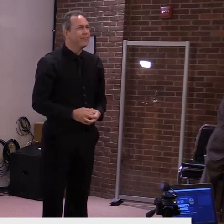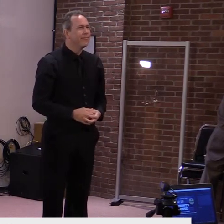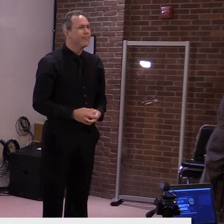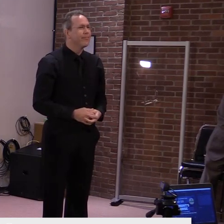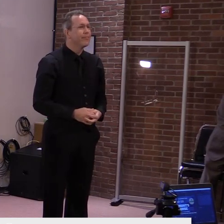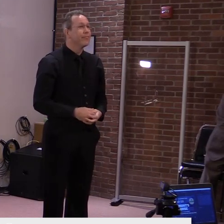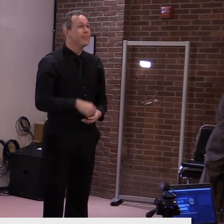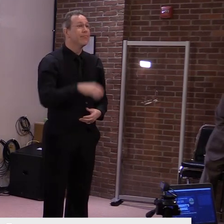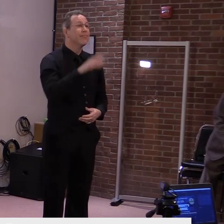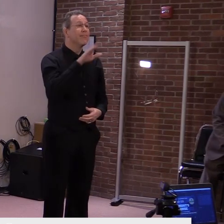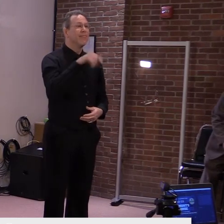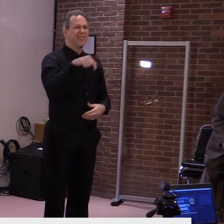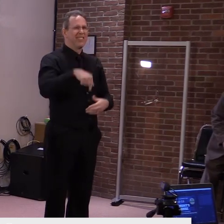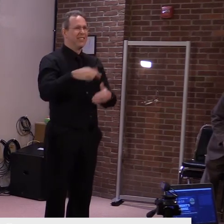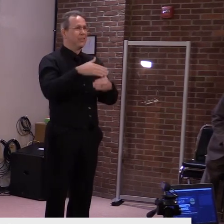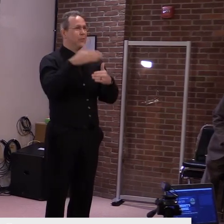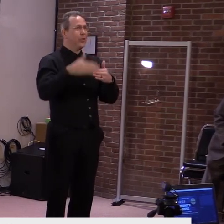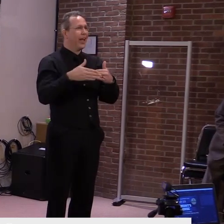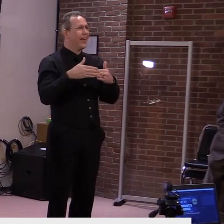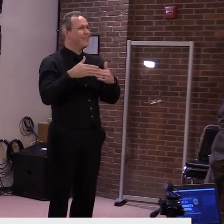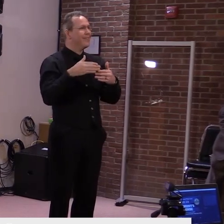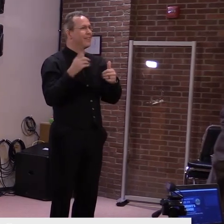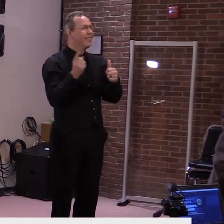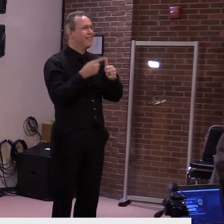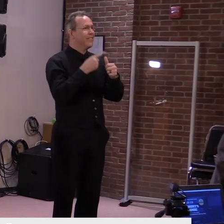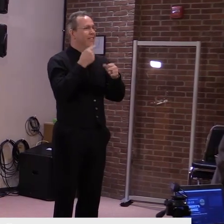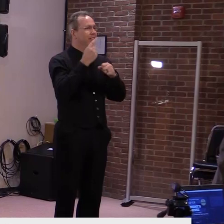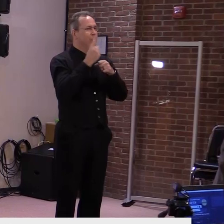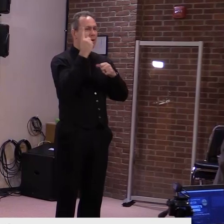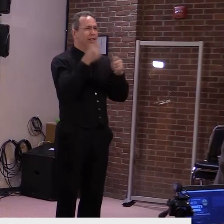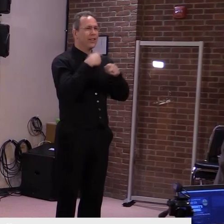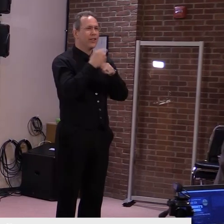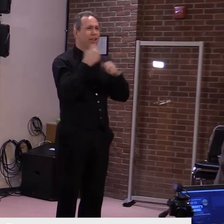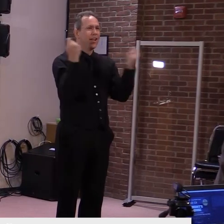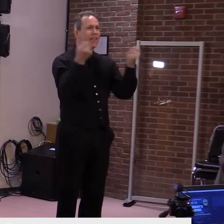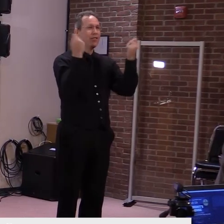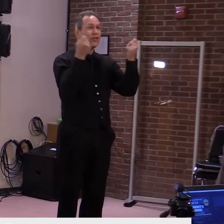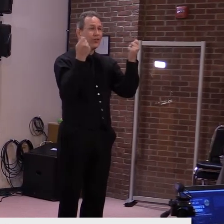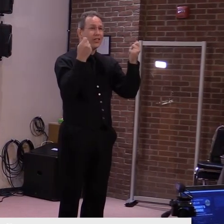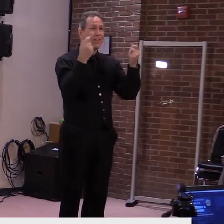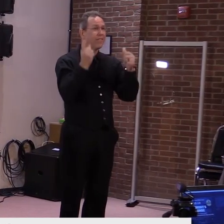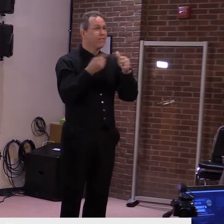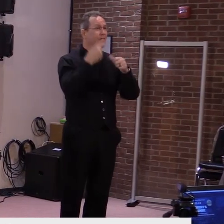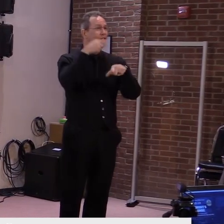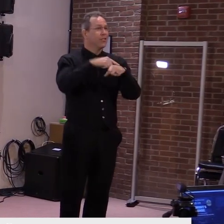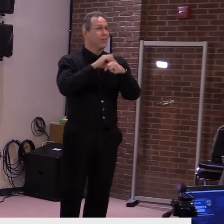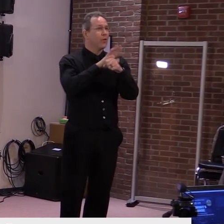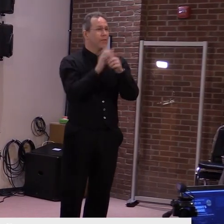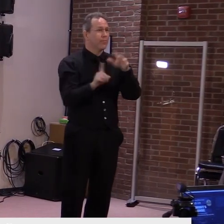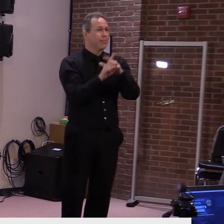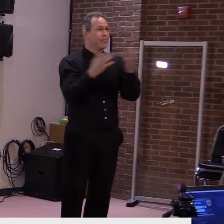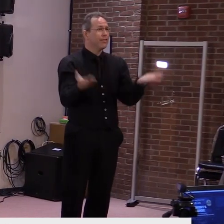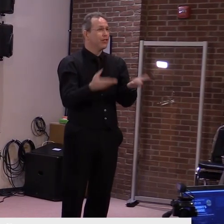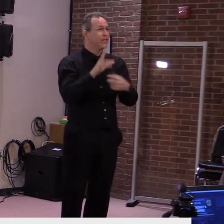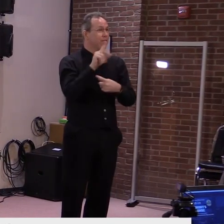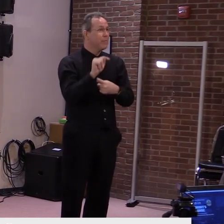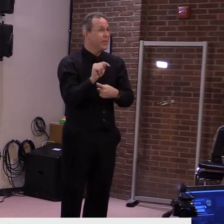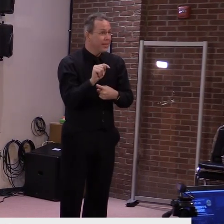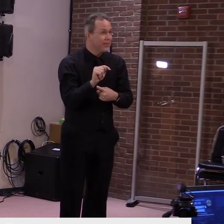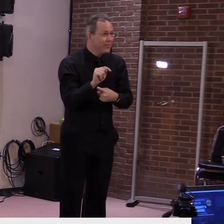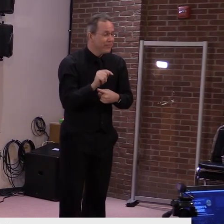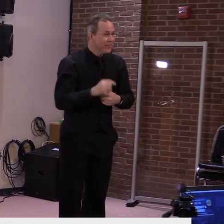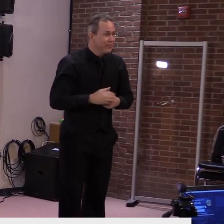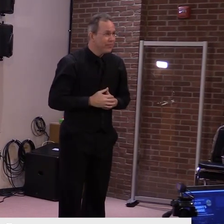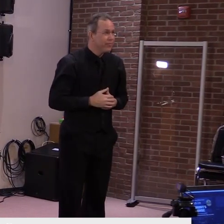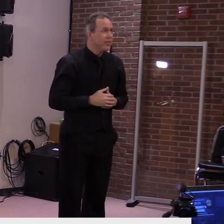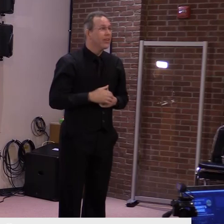This weekend will mark the one-year anniversary of our first confirmed COVID-19 case in Vermont. I was at a Norwich